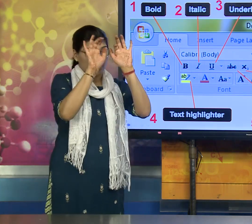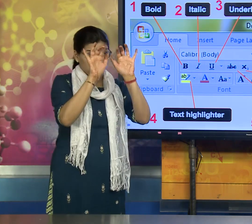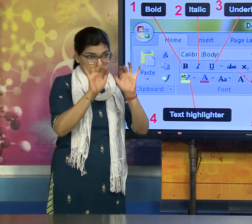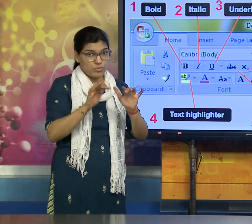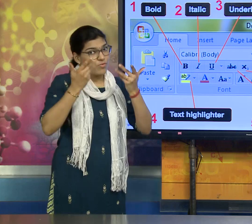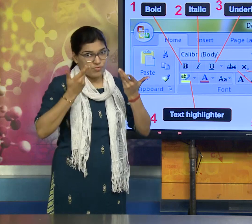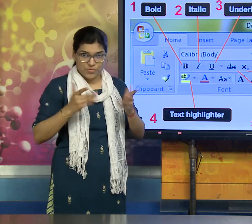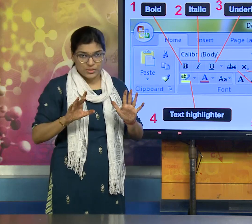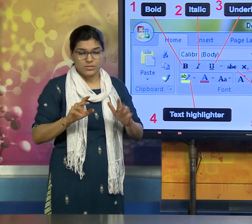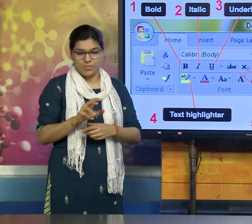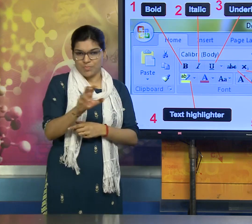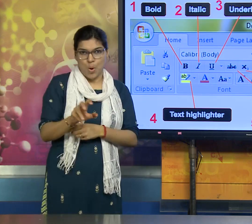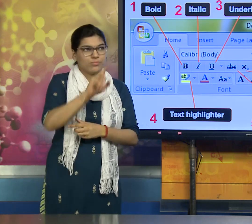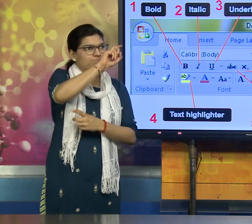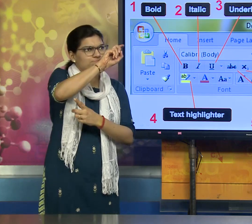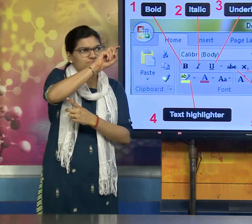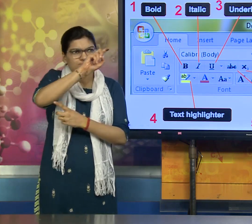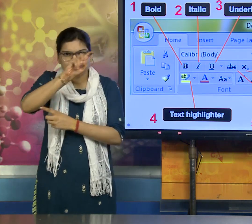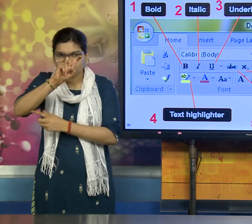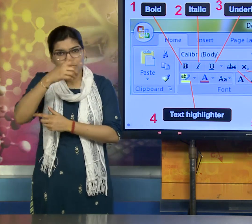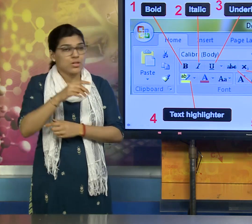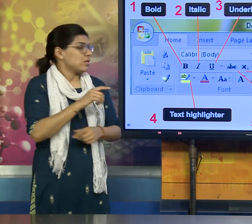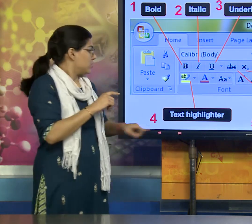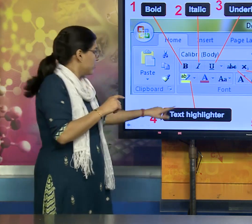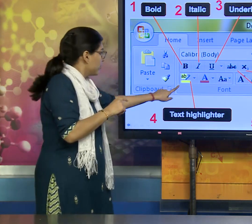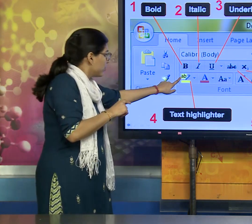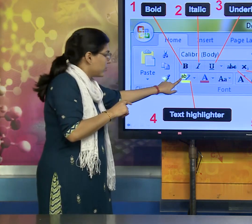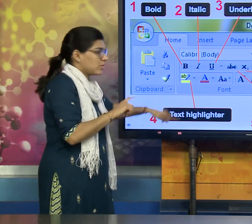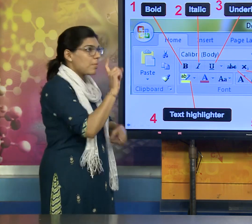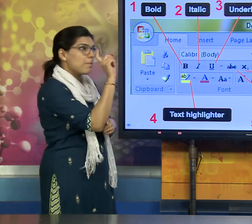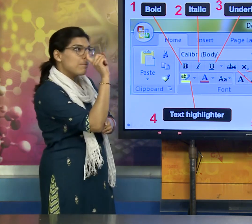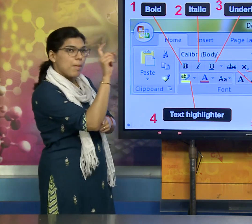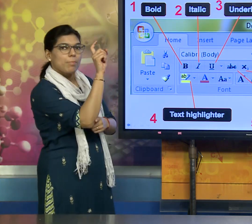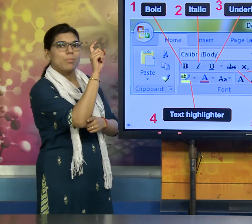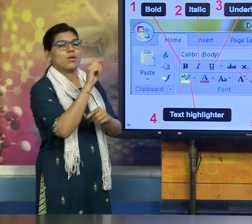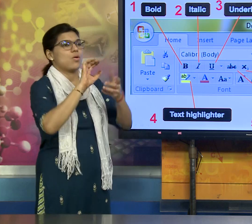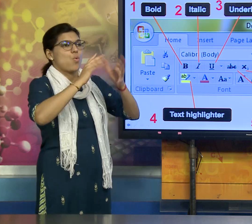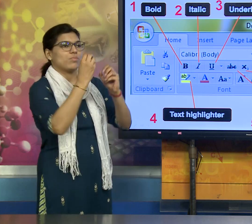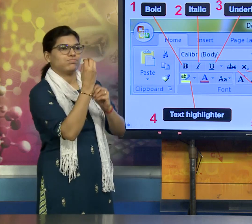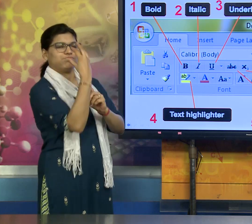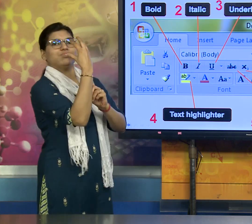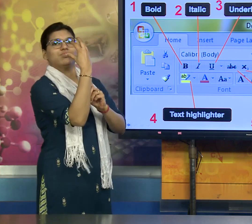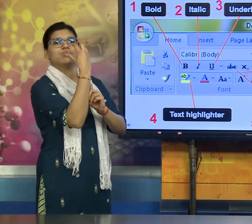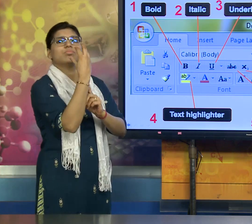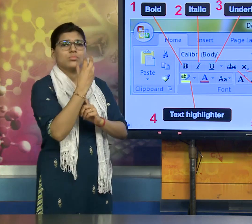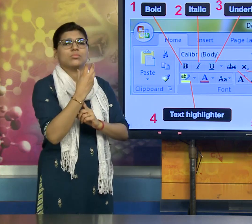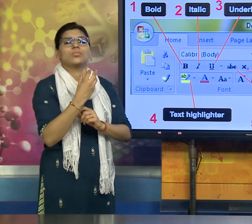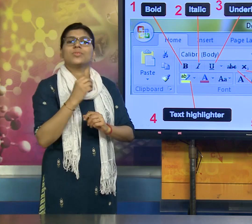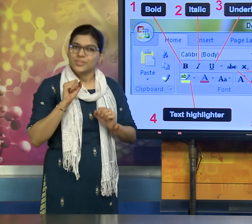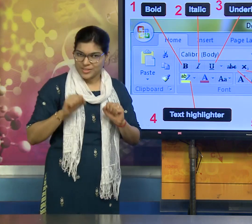book, when you read a text, you find something important, you mark it with the highlighter. Similarly,